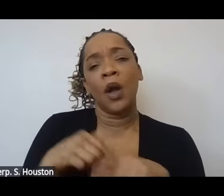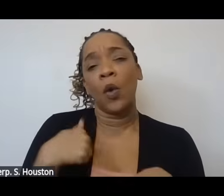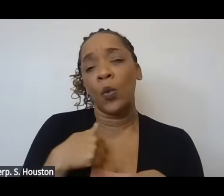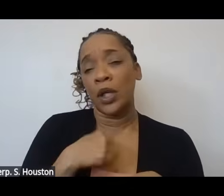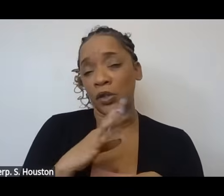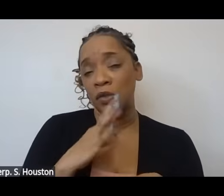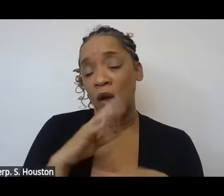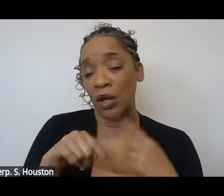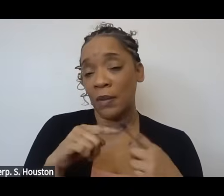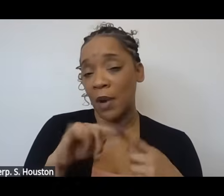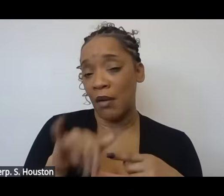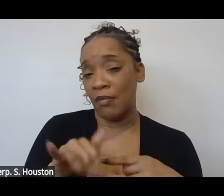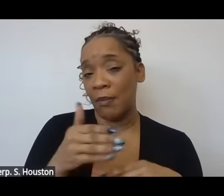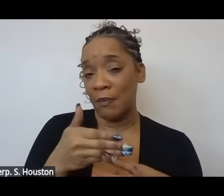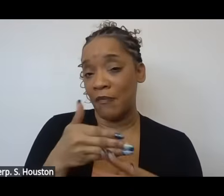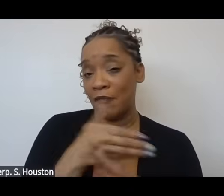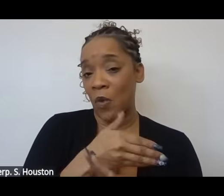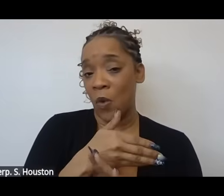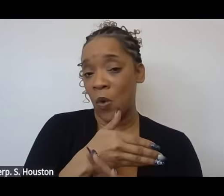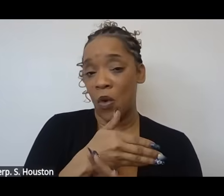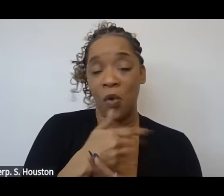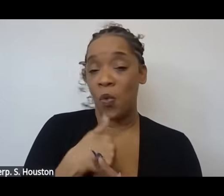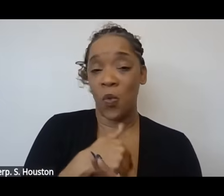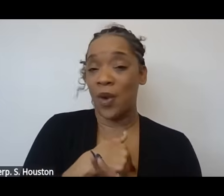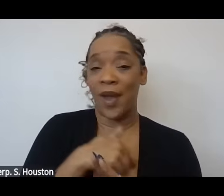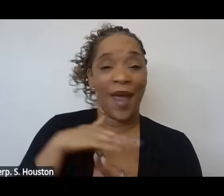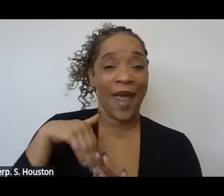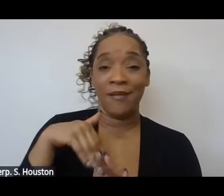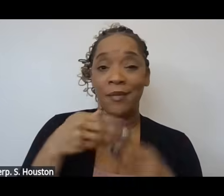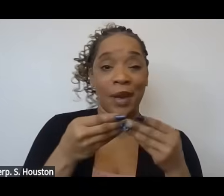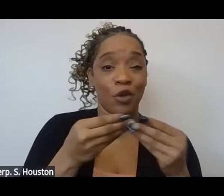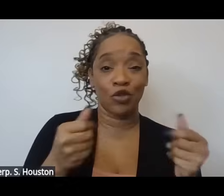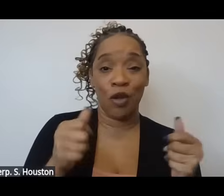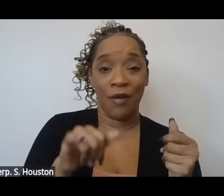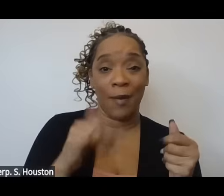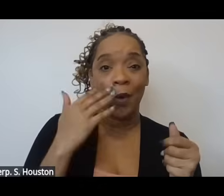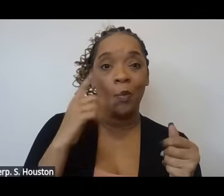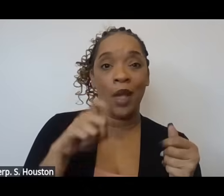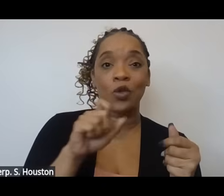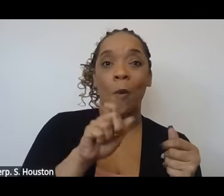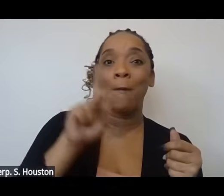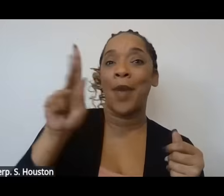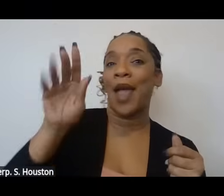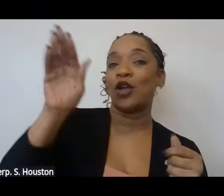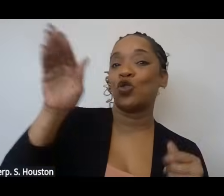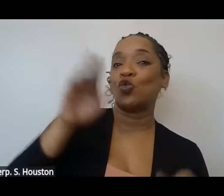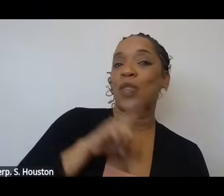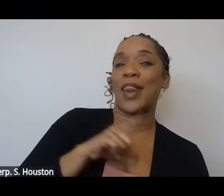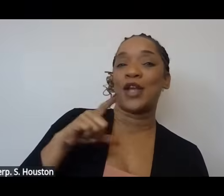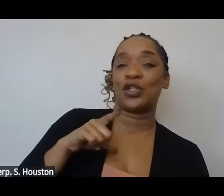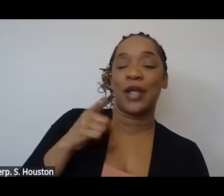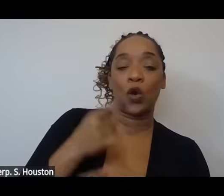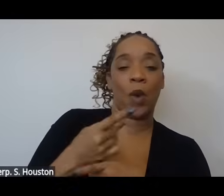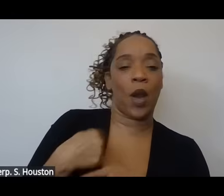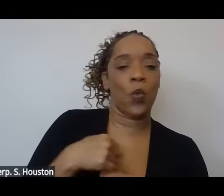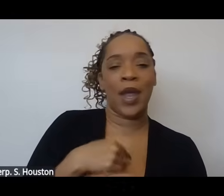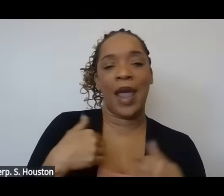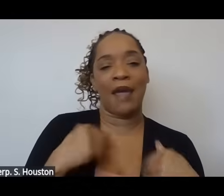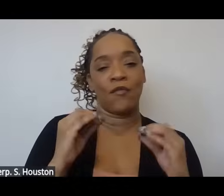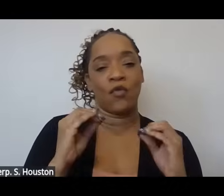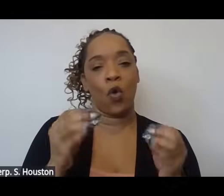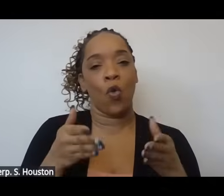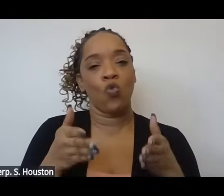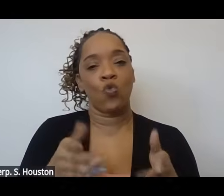haven't been able to solve that problem because we have to go back to the legislature, right? We don't have a way to demand